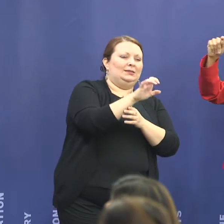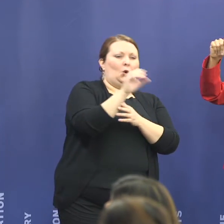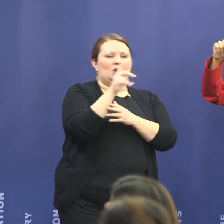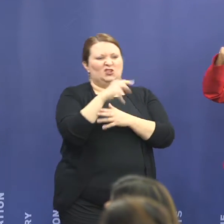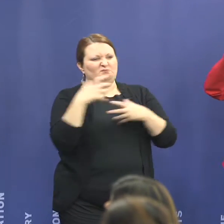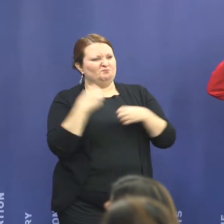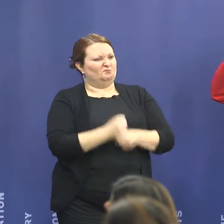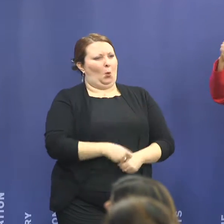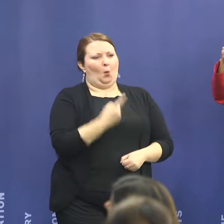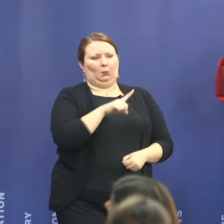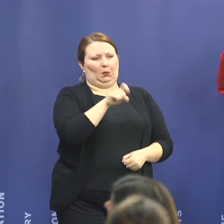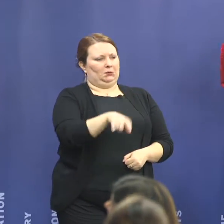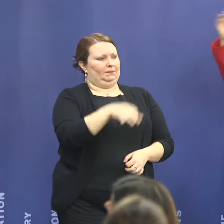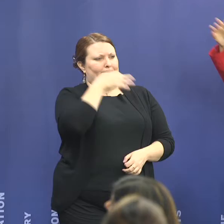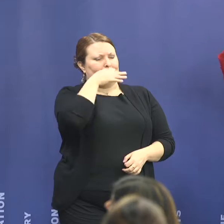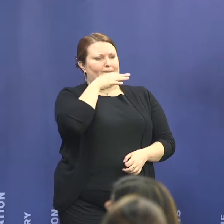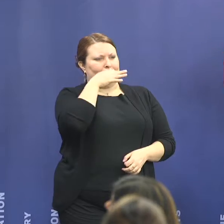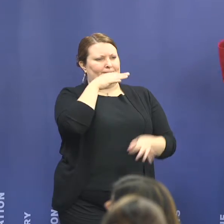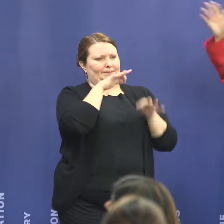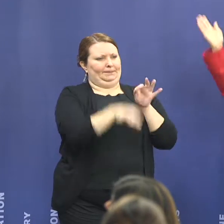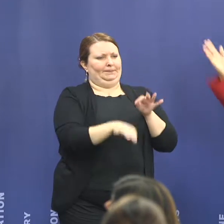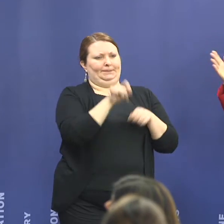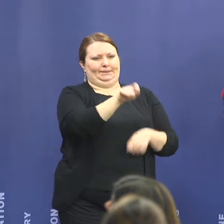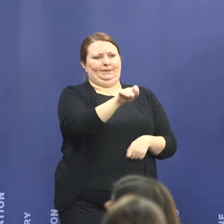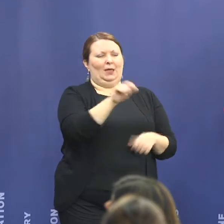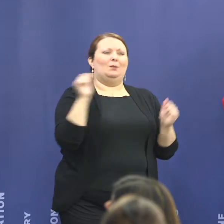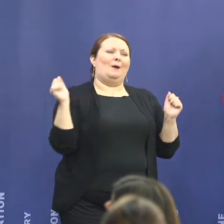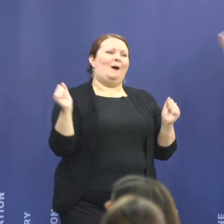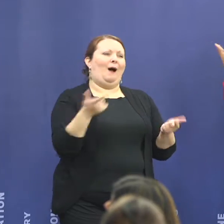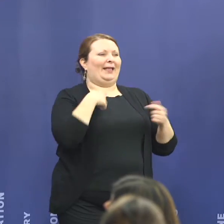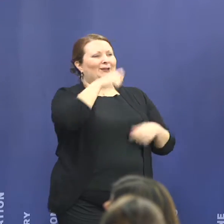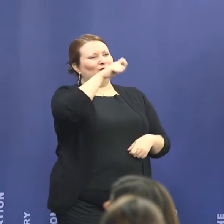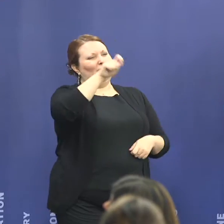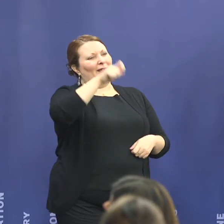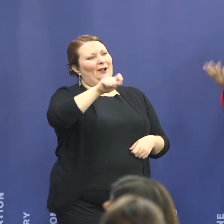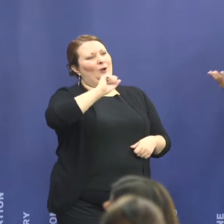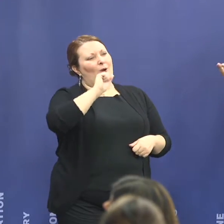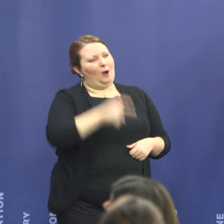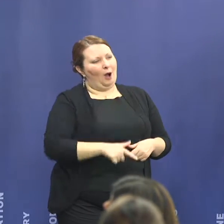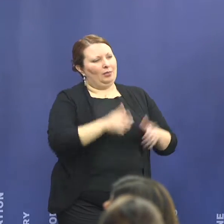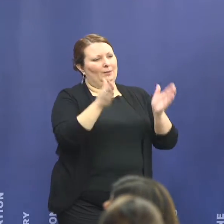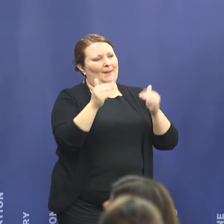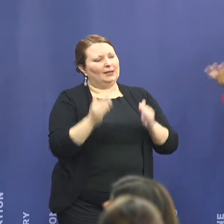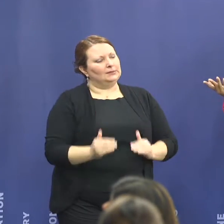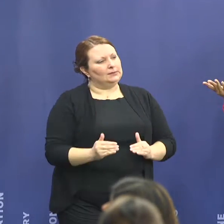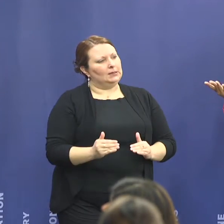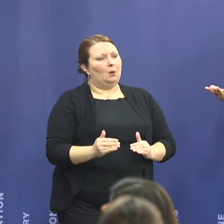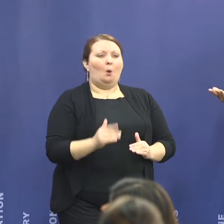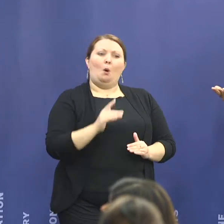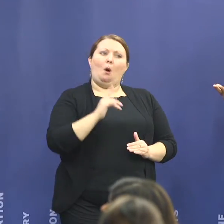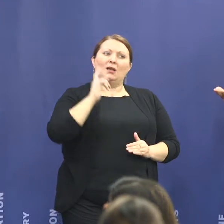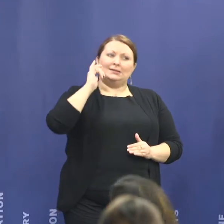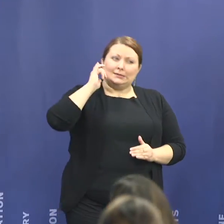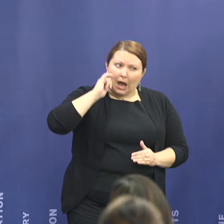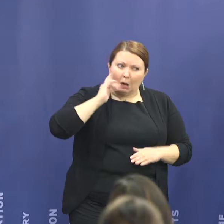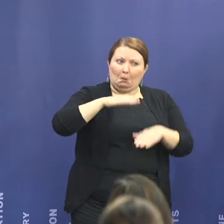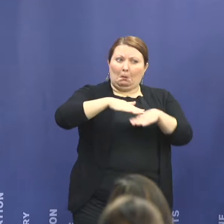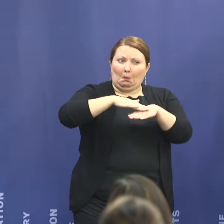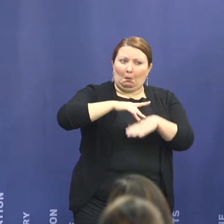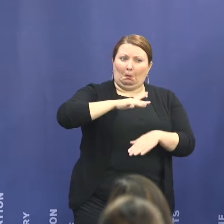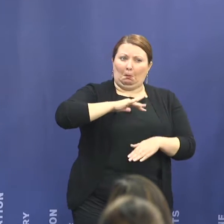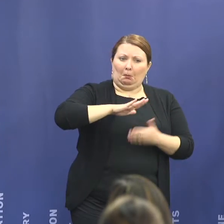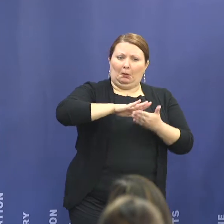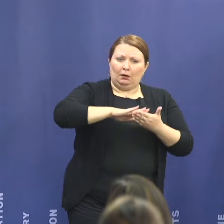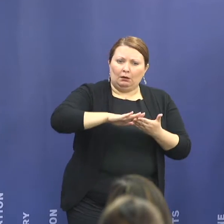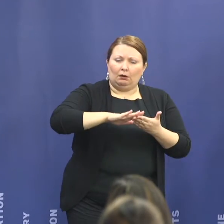one question, because that way everyone gets to check all the boxes and, you know, it sounds really great, right? How